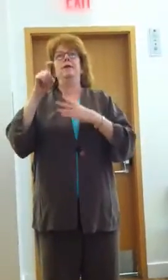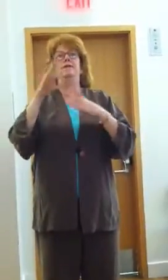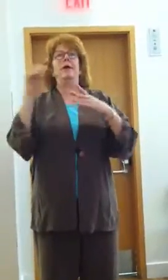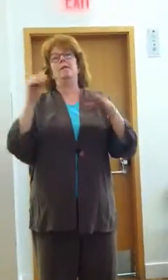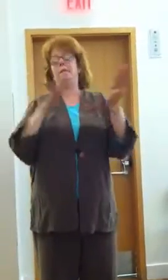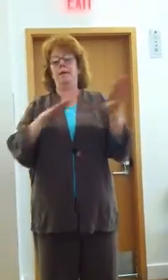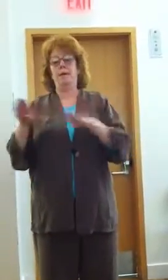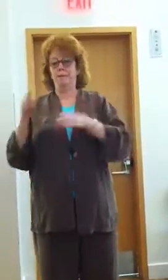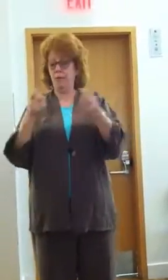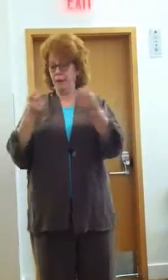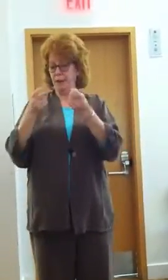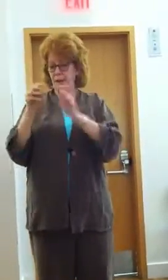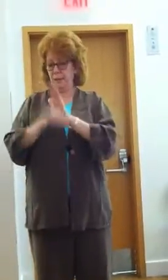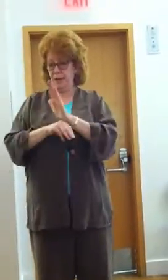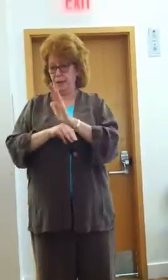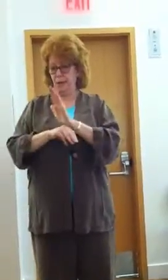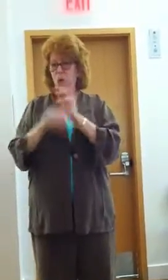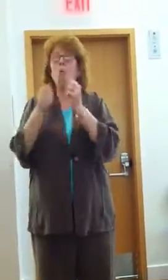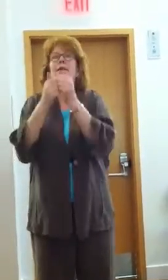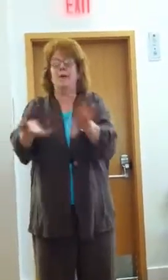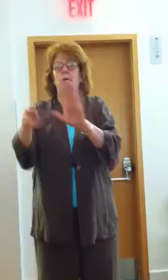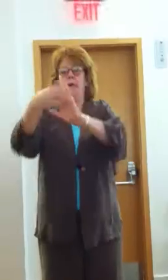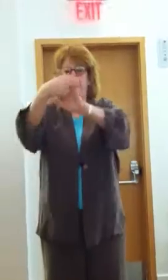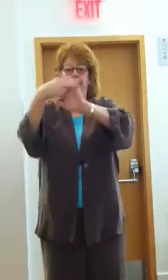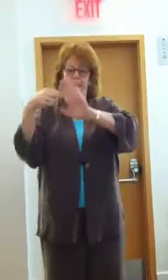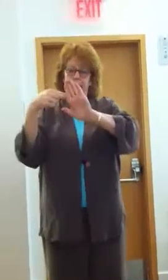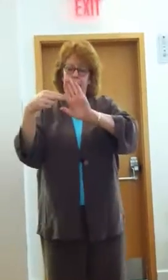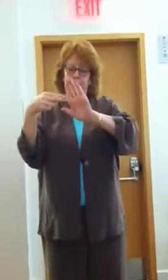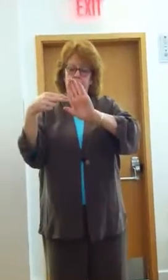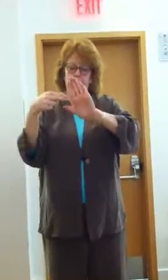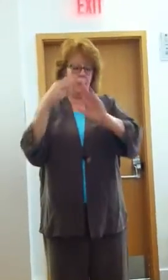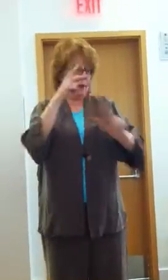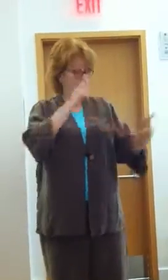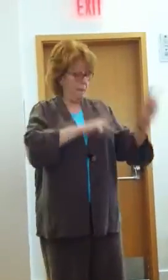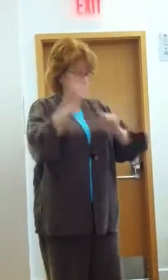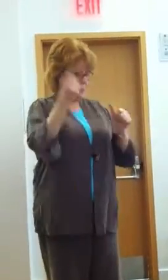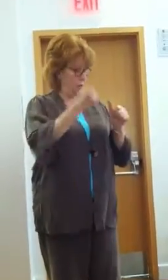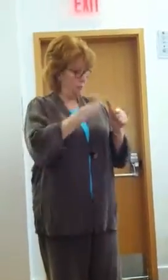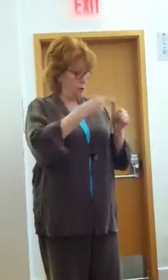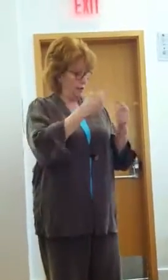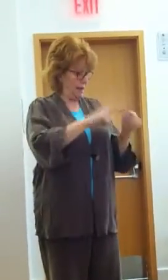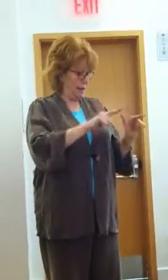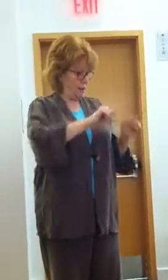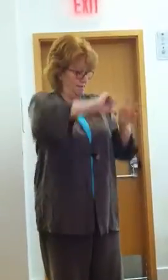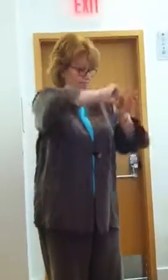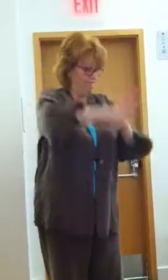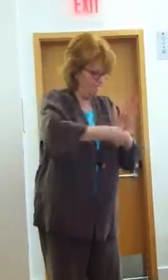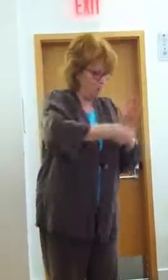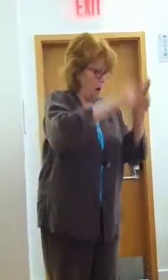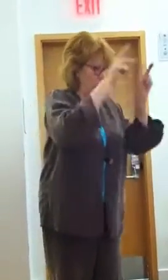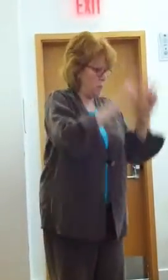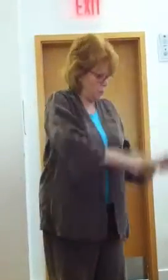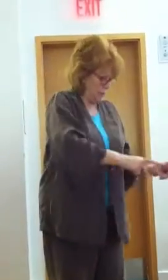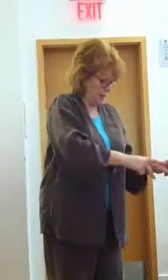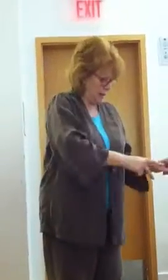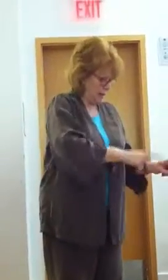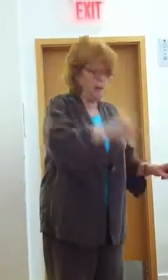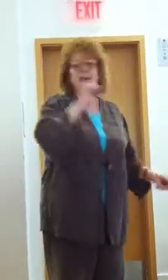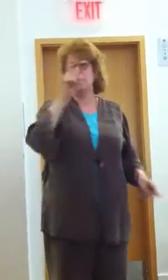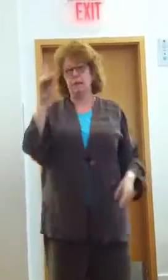management without labels. People First language stresses the individual, not his disability, but